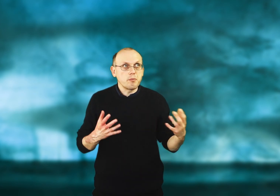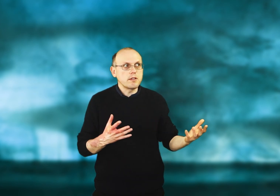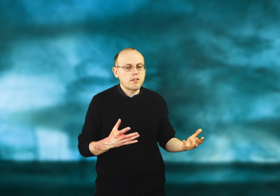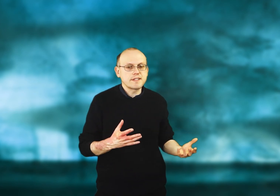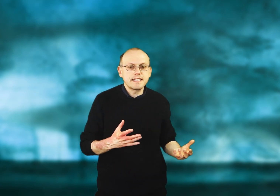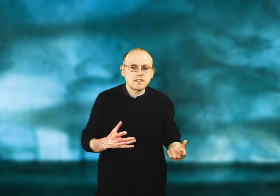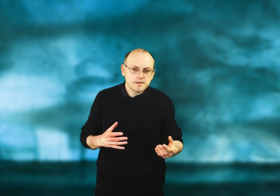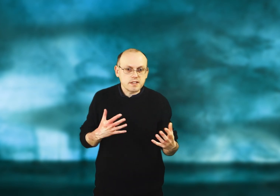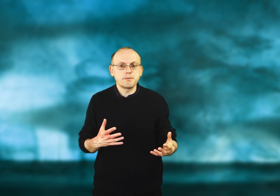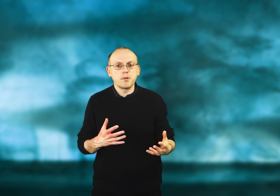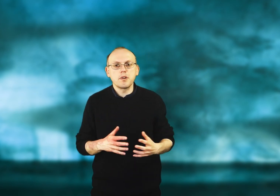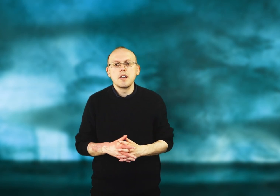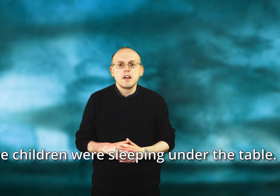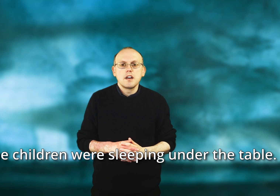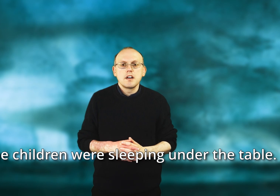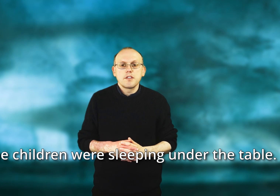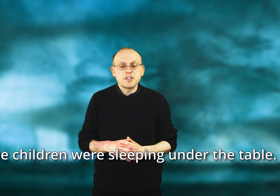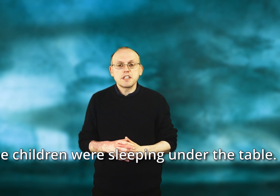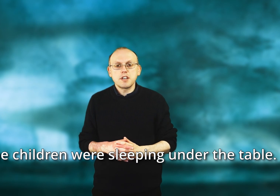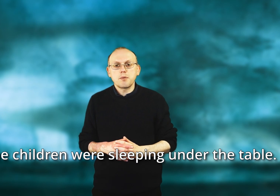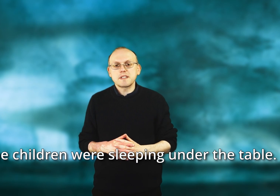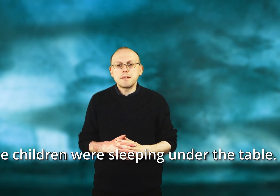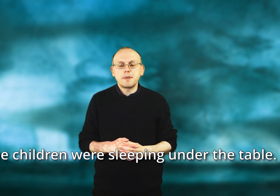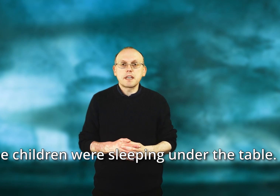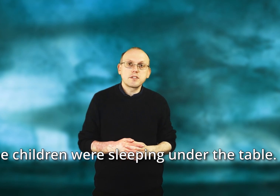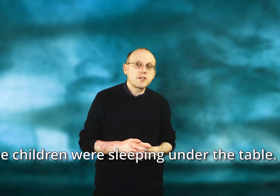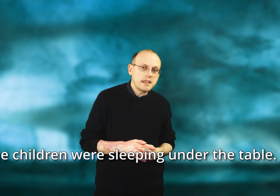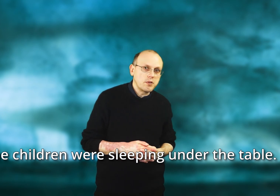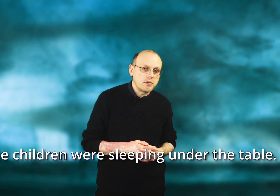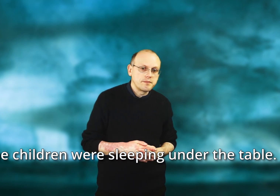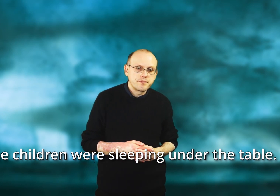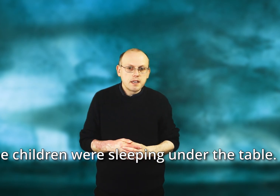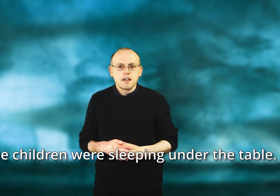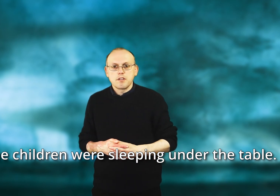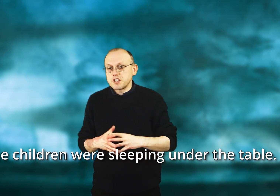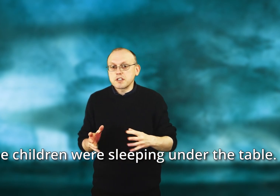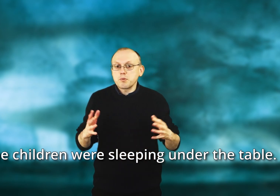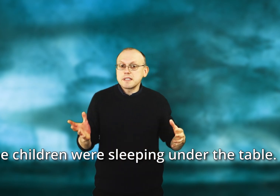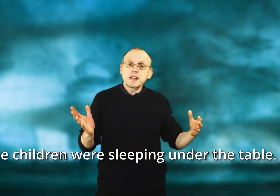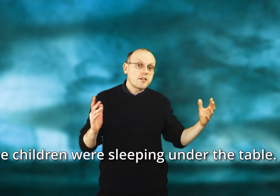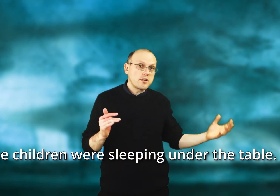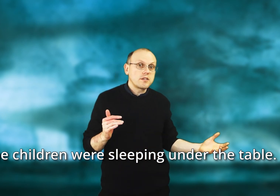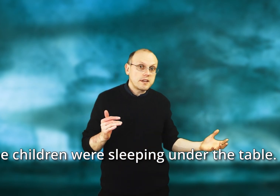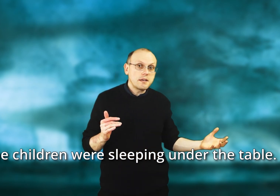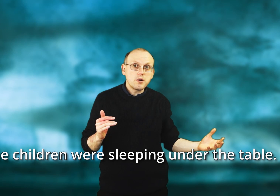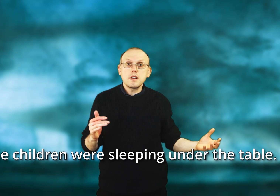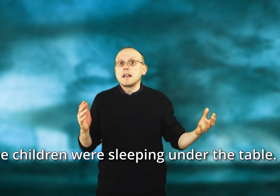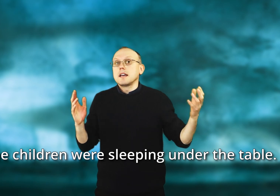of the sentence. For example, the children were sleeping under the table. The children were sleeping under the table.